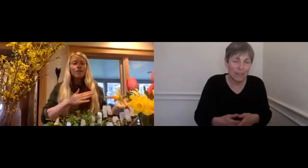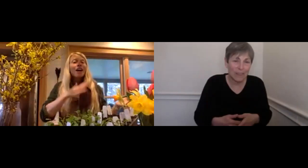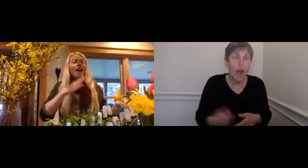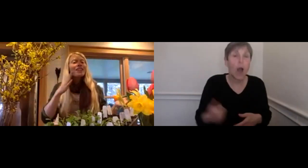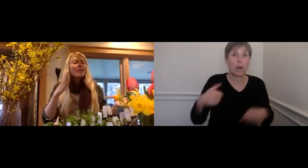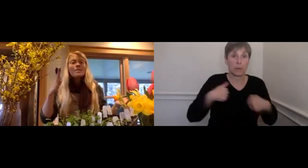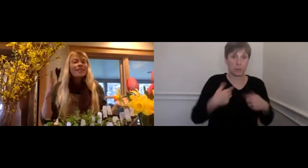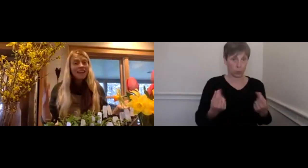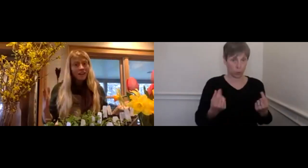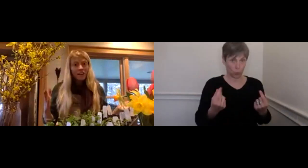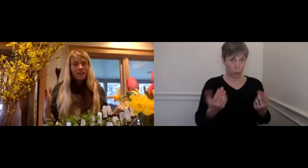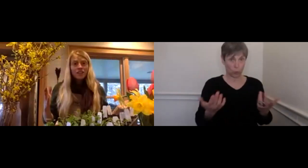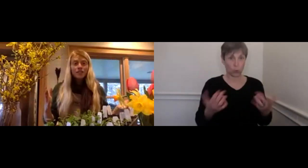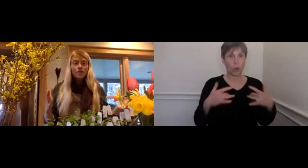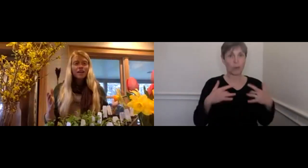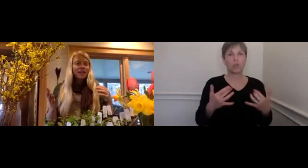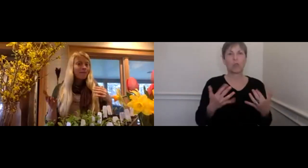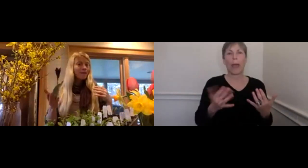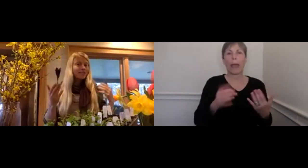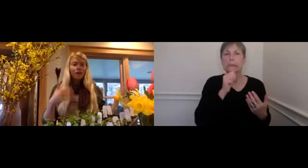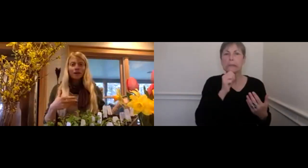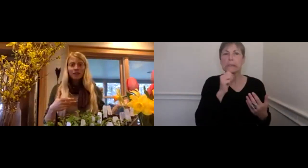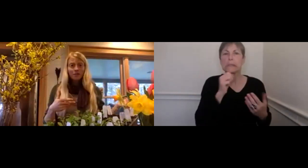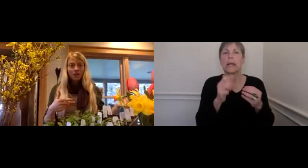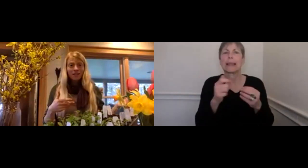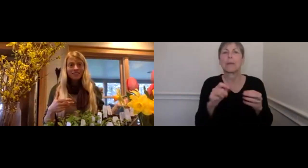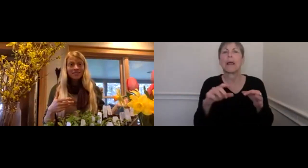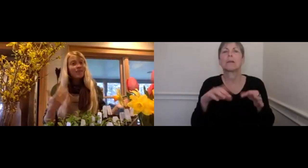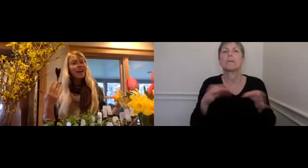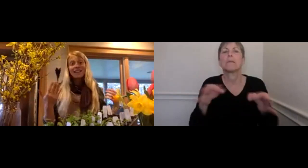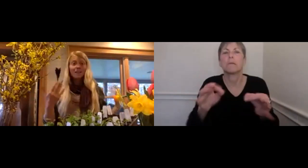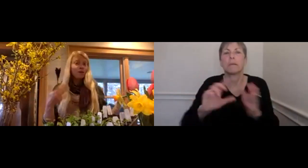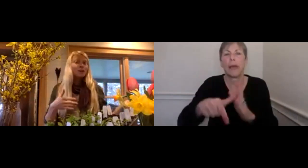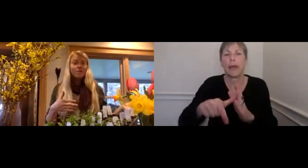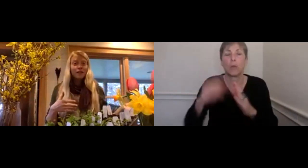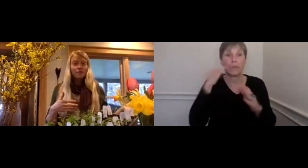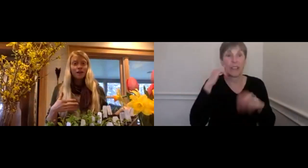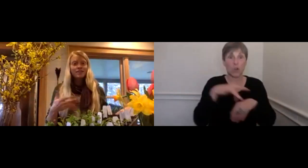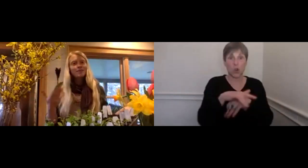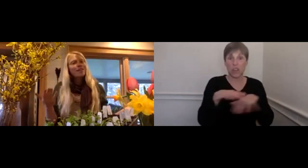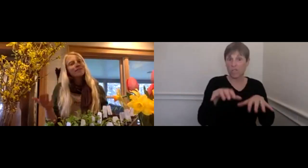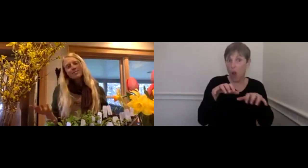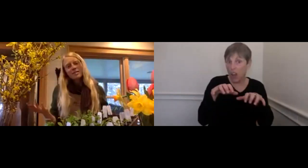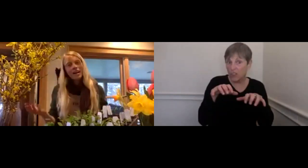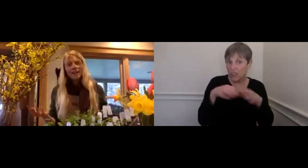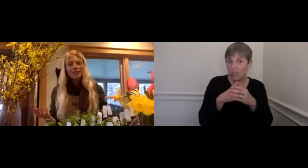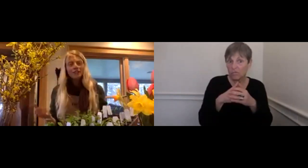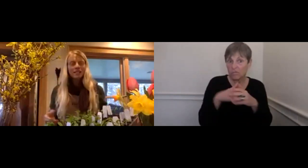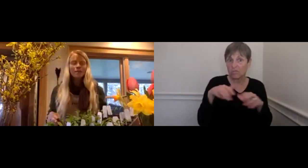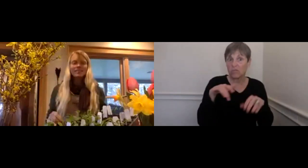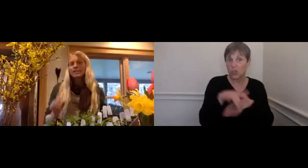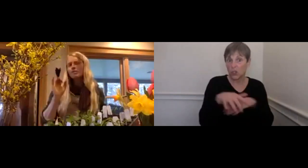side of a little bit later, so that if it's an early frost, and then early final frost, well, we've got